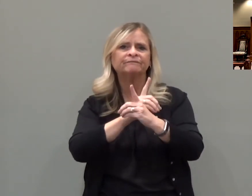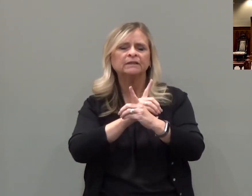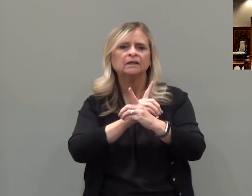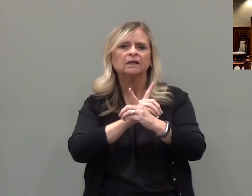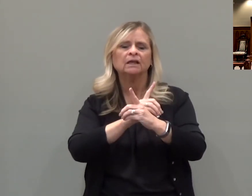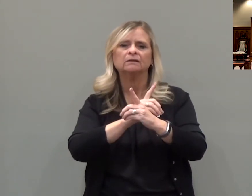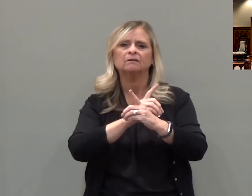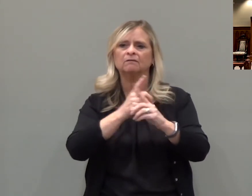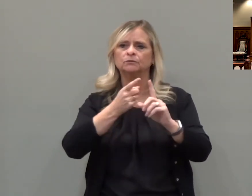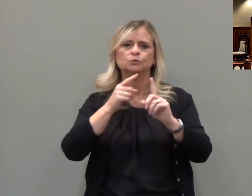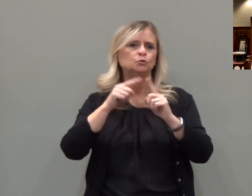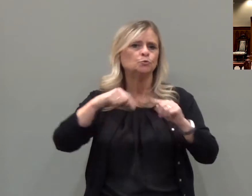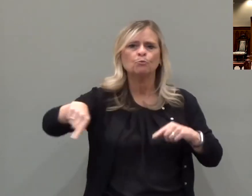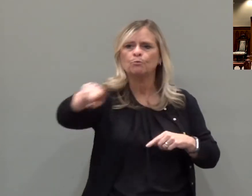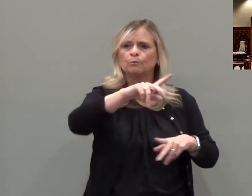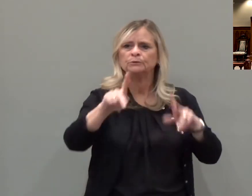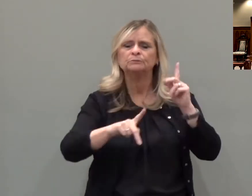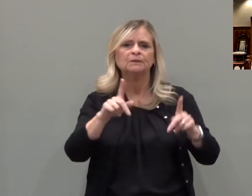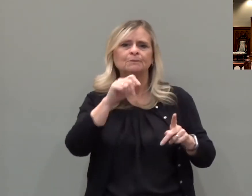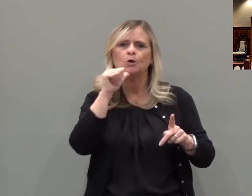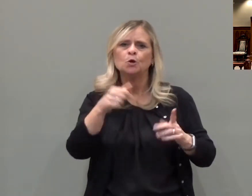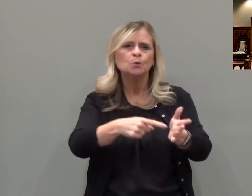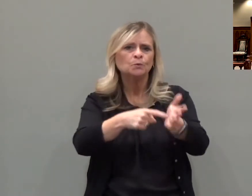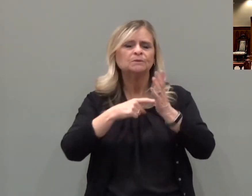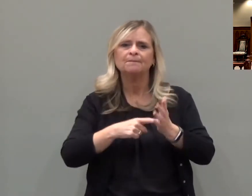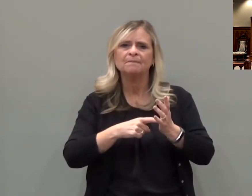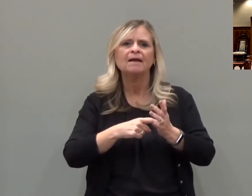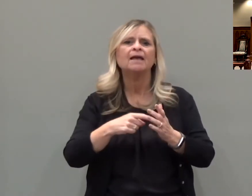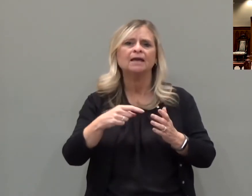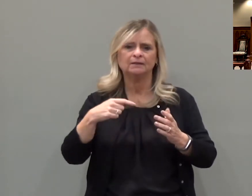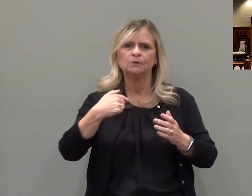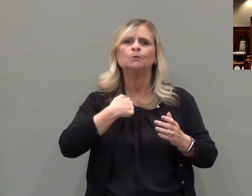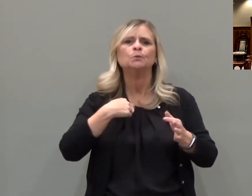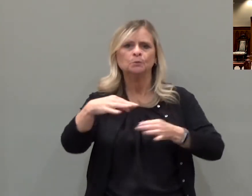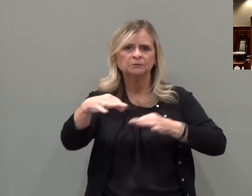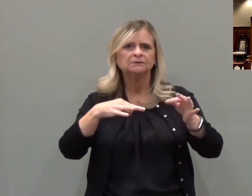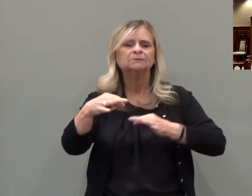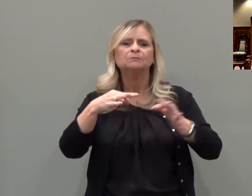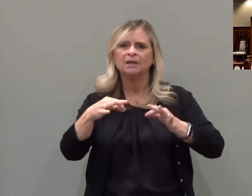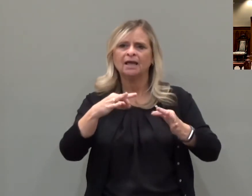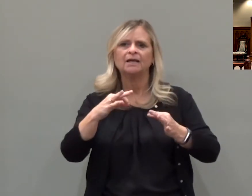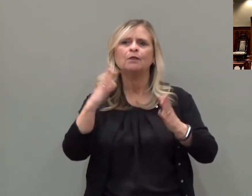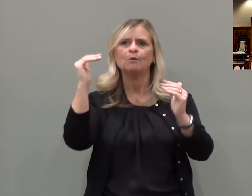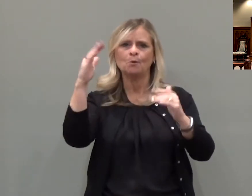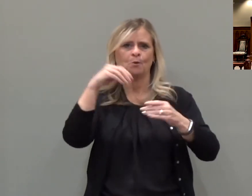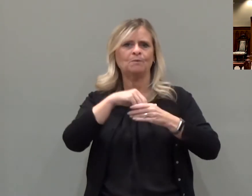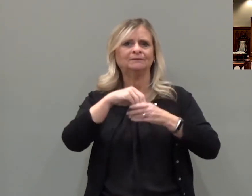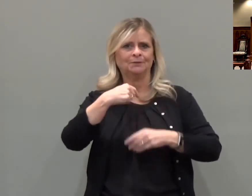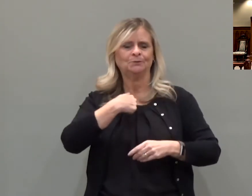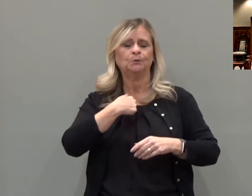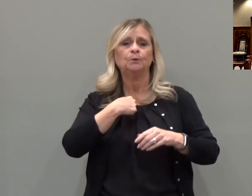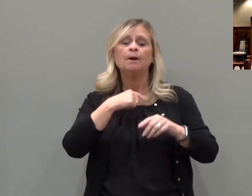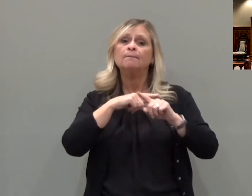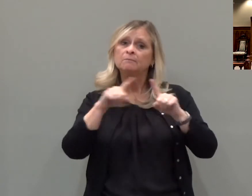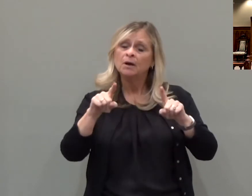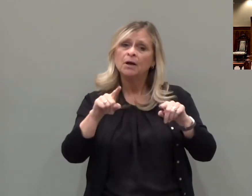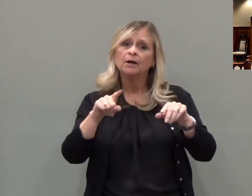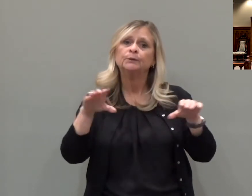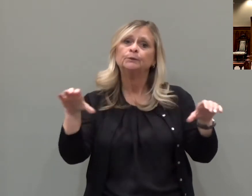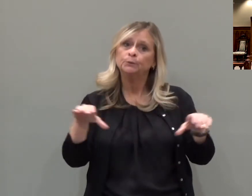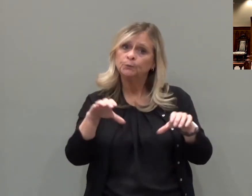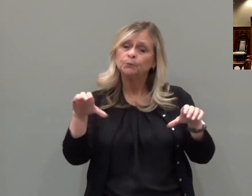anyone who demands from you an accounting for the hope that is in you, yet do it with